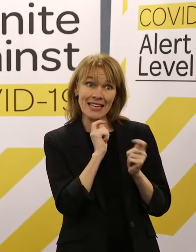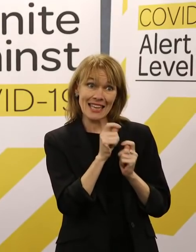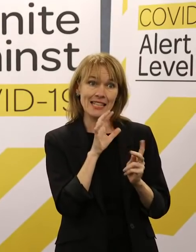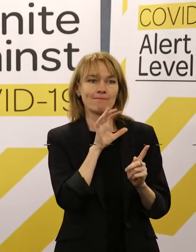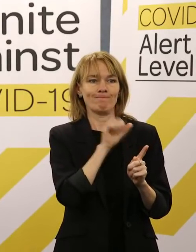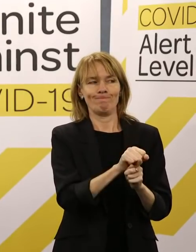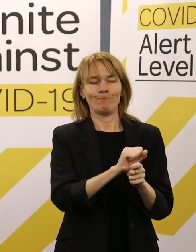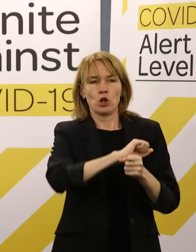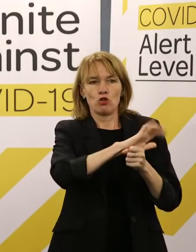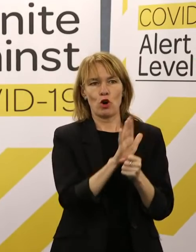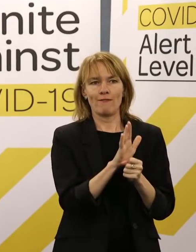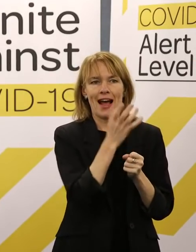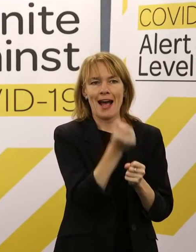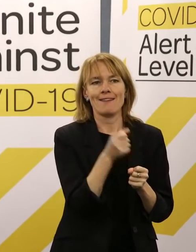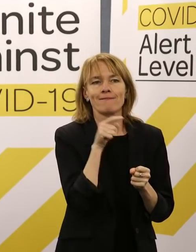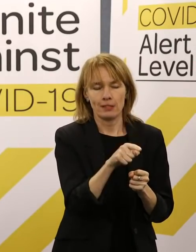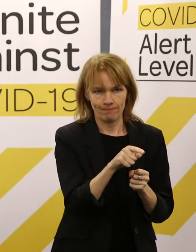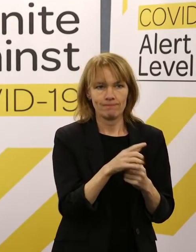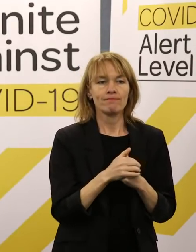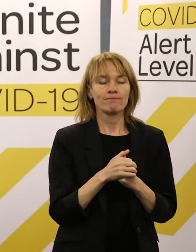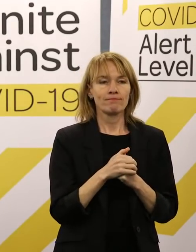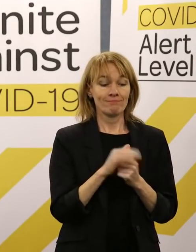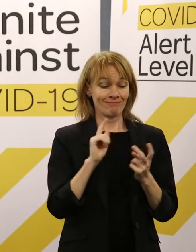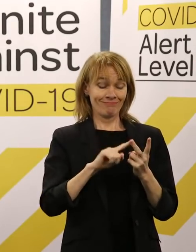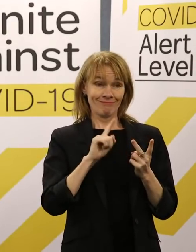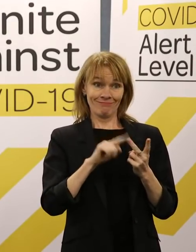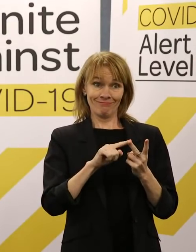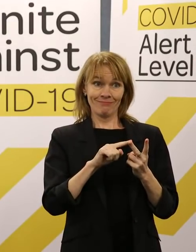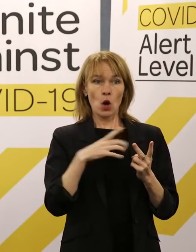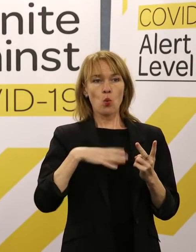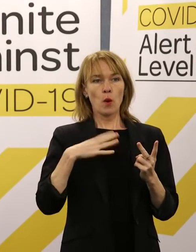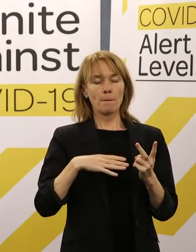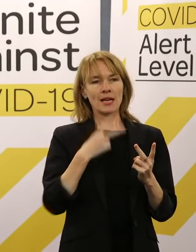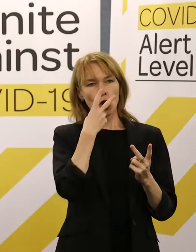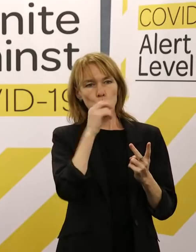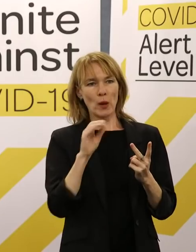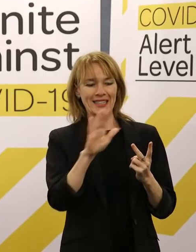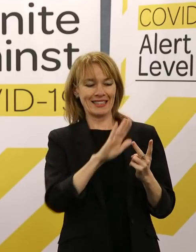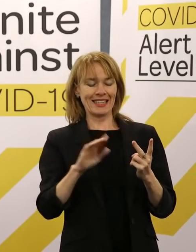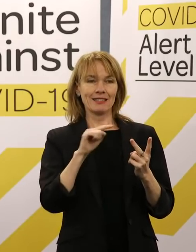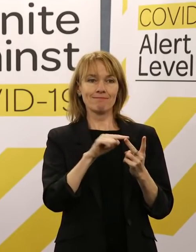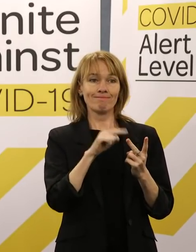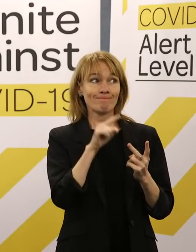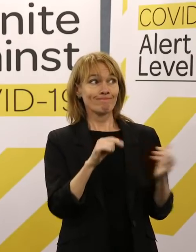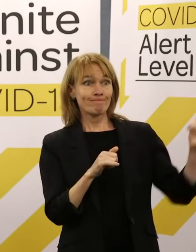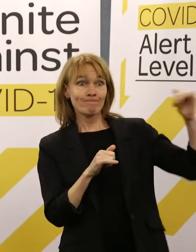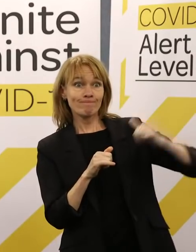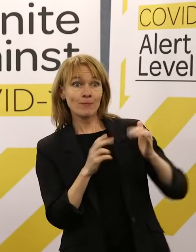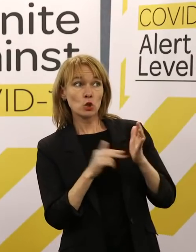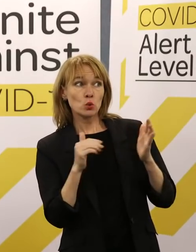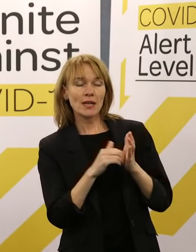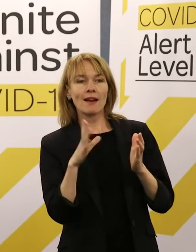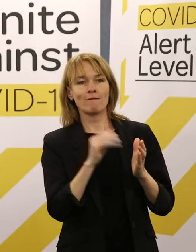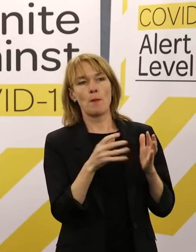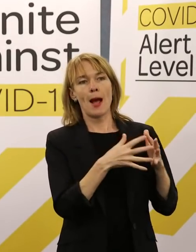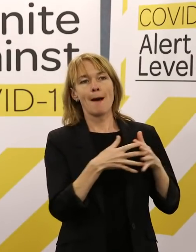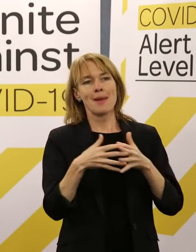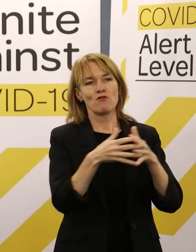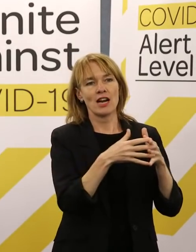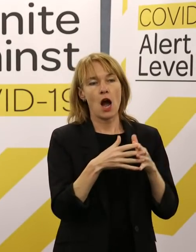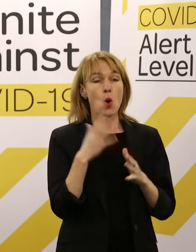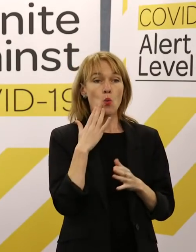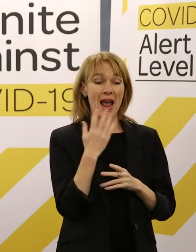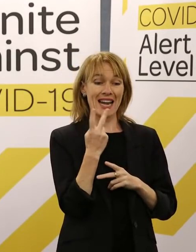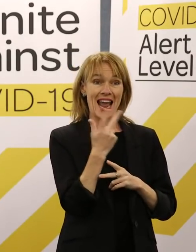while he was in managed isolation. The second case is a woman in her 20s who arrived in New Zealand from the USA on